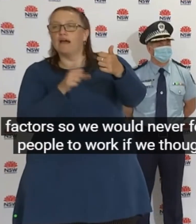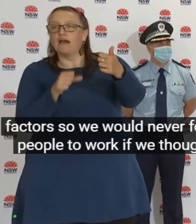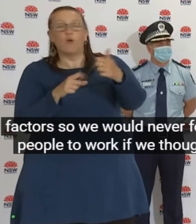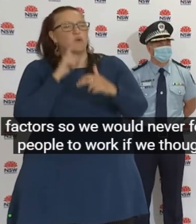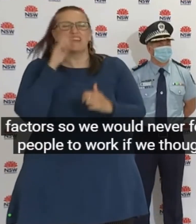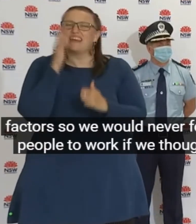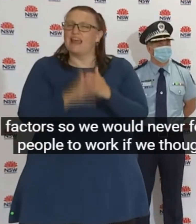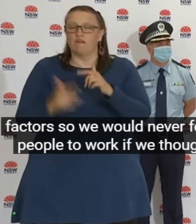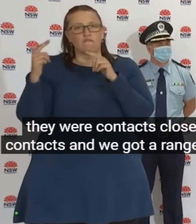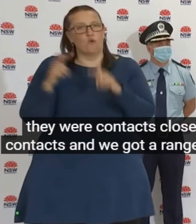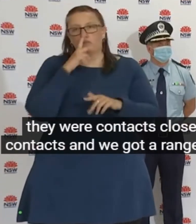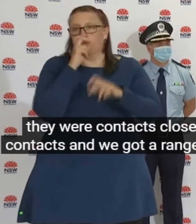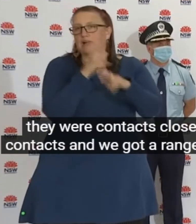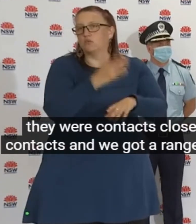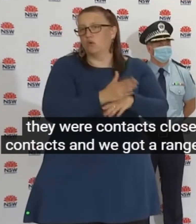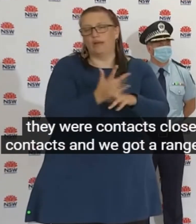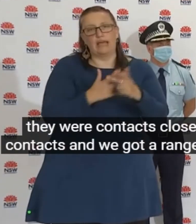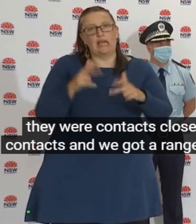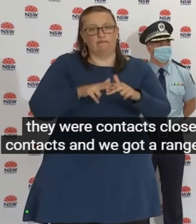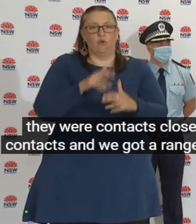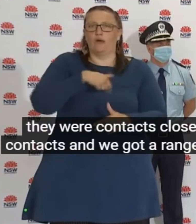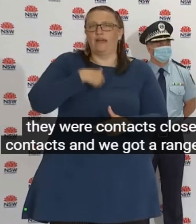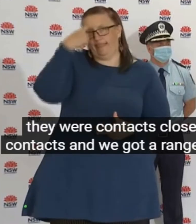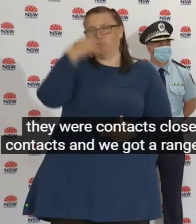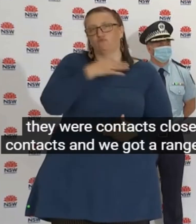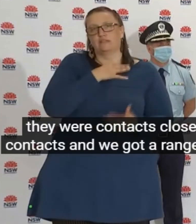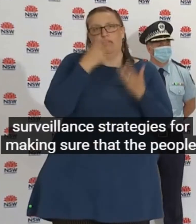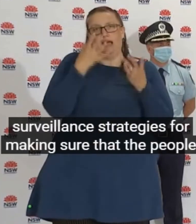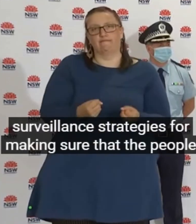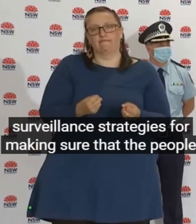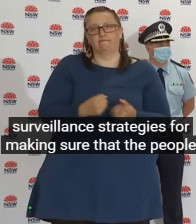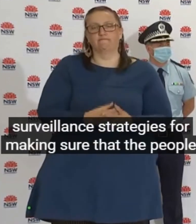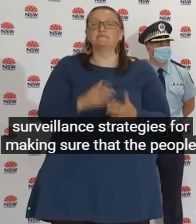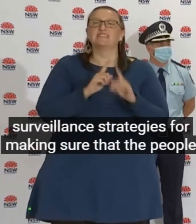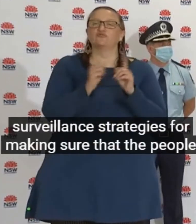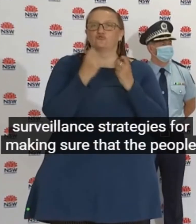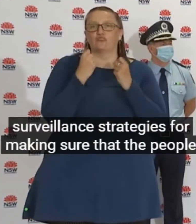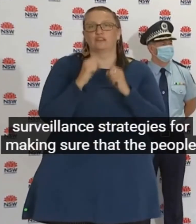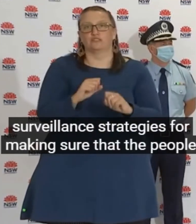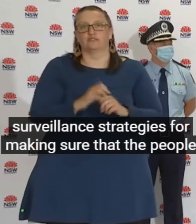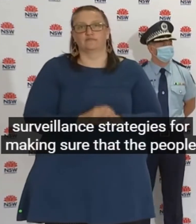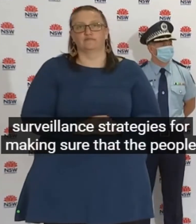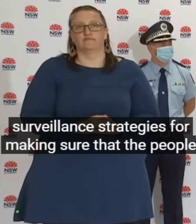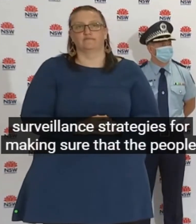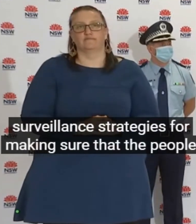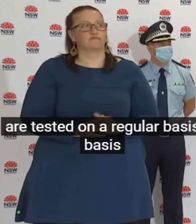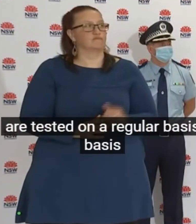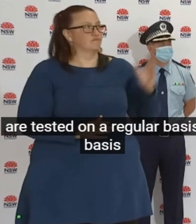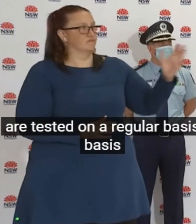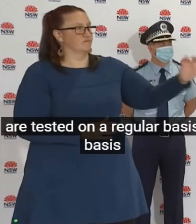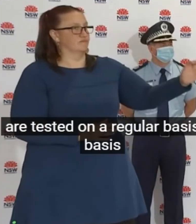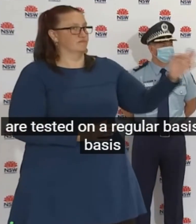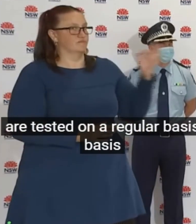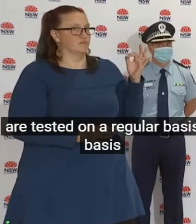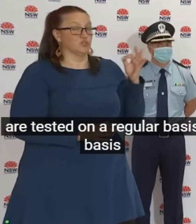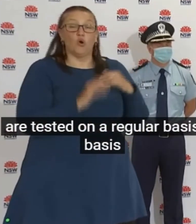that that people are tested on a regular basis. So Dr. McAnulty, would you isolate before they get in it?